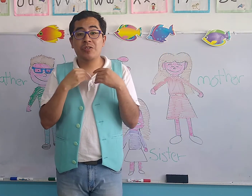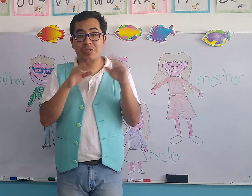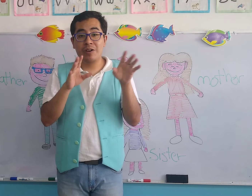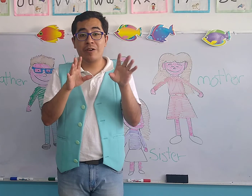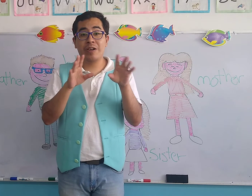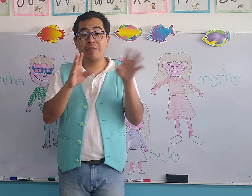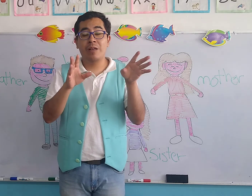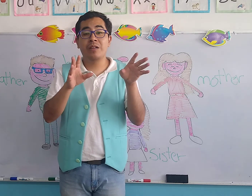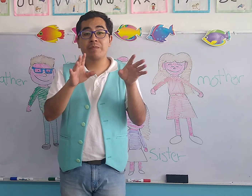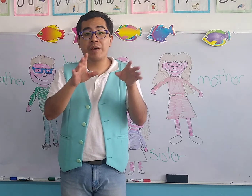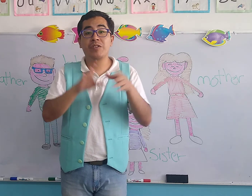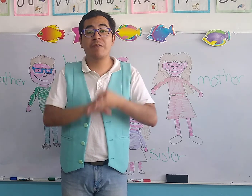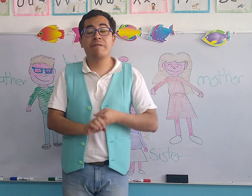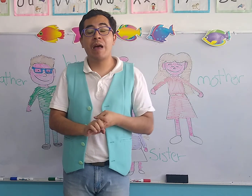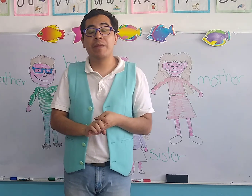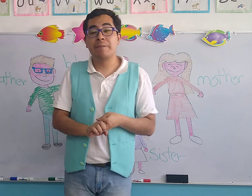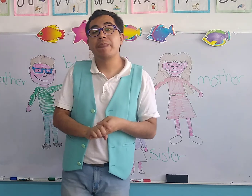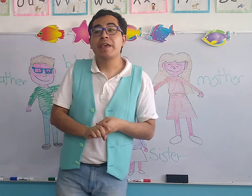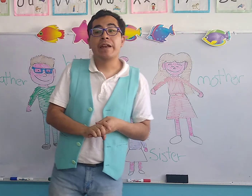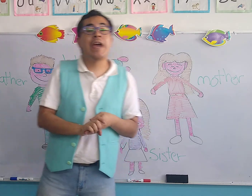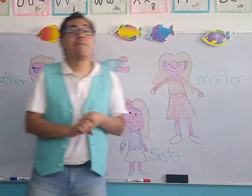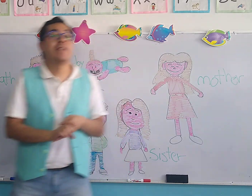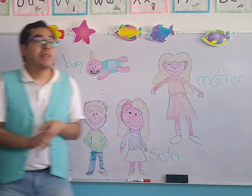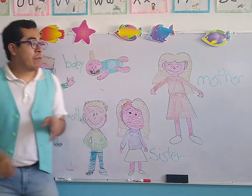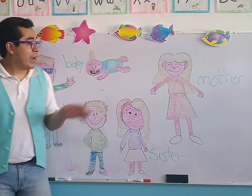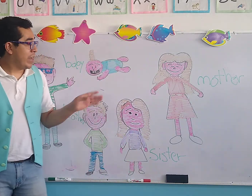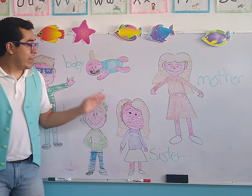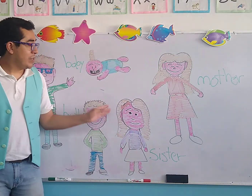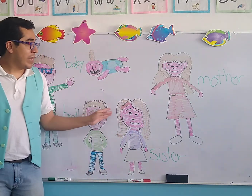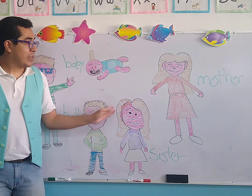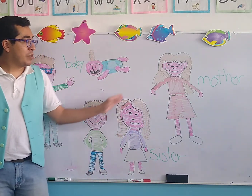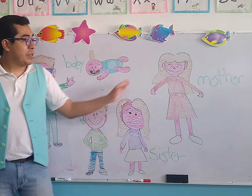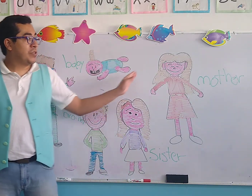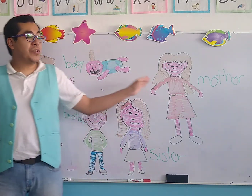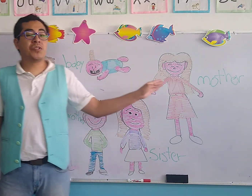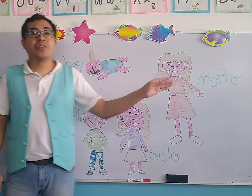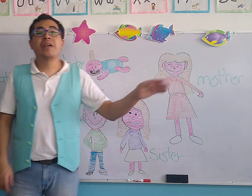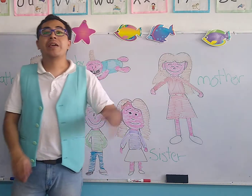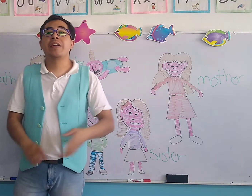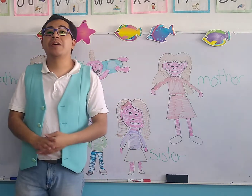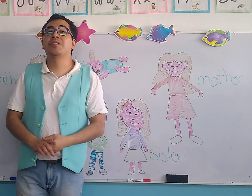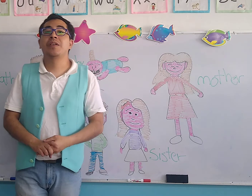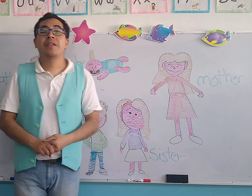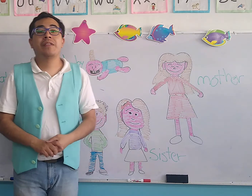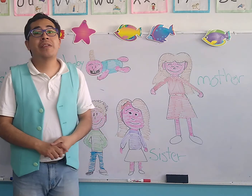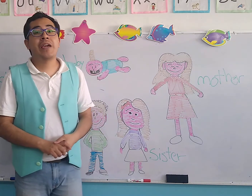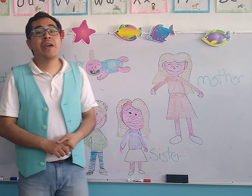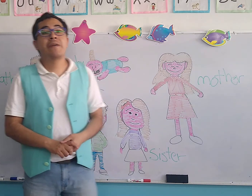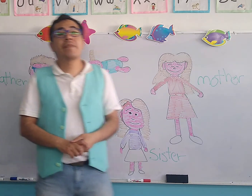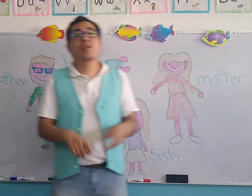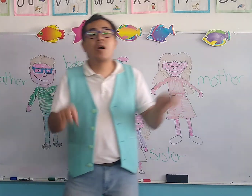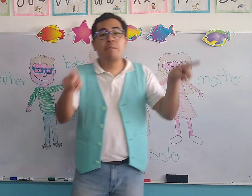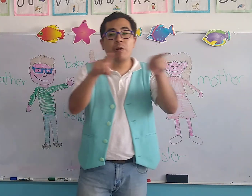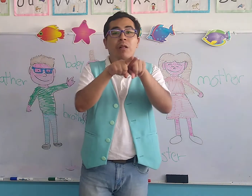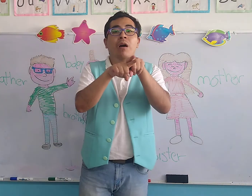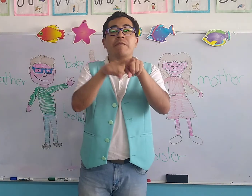is learning a lot about your family. Now, the one that is next to the sister is the couple of